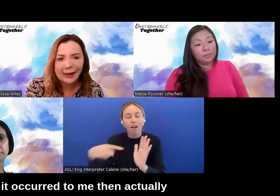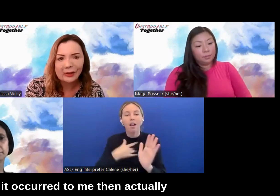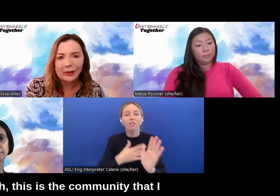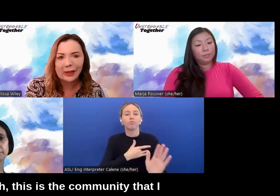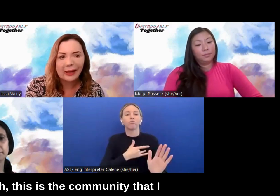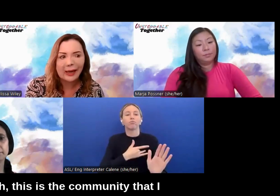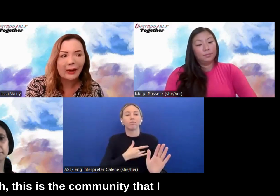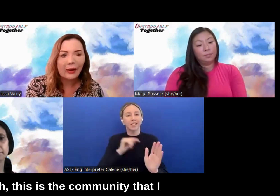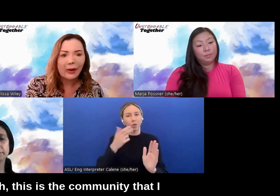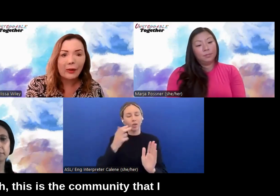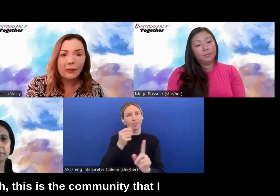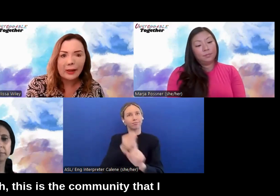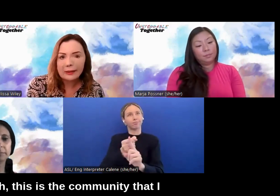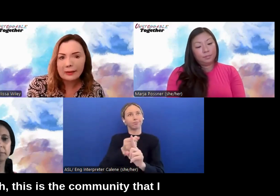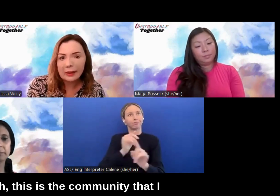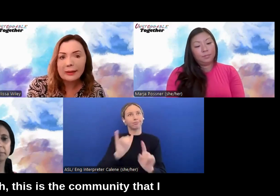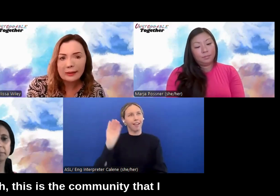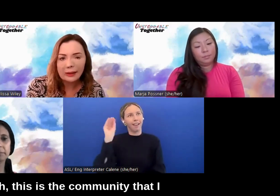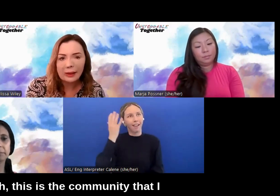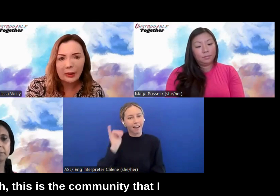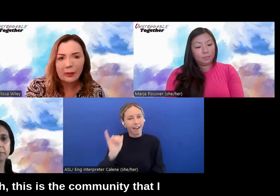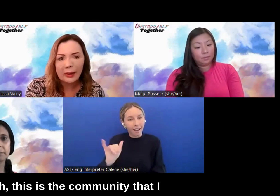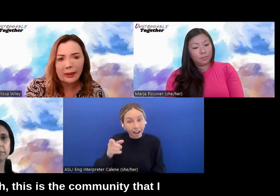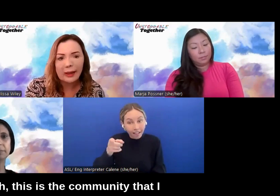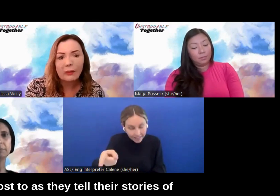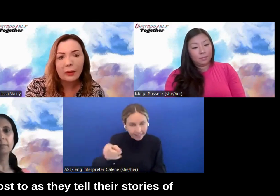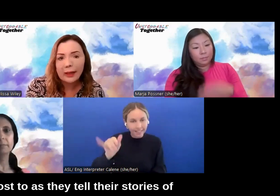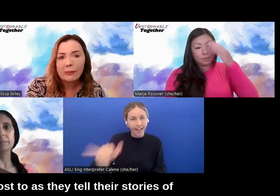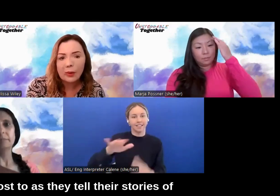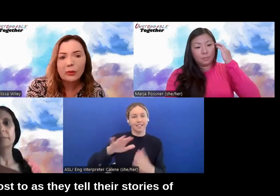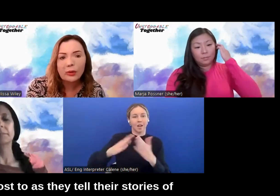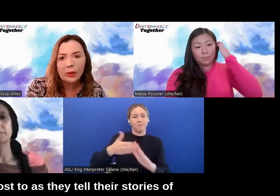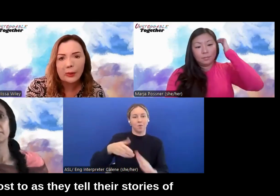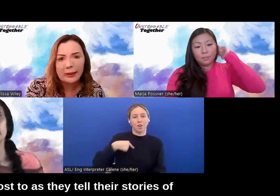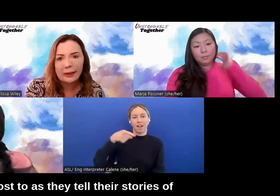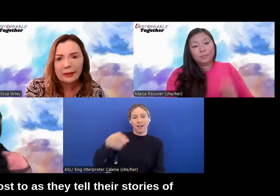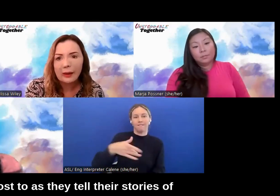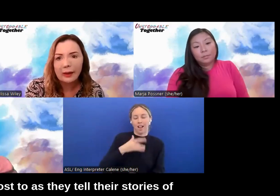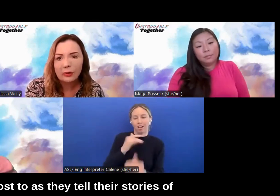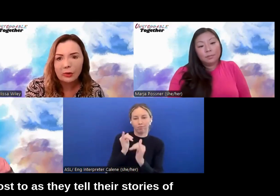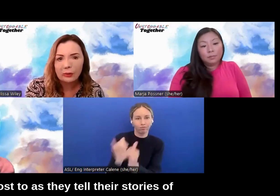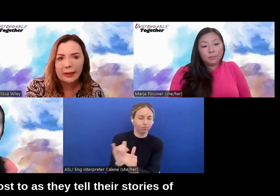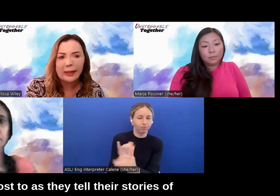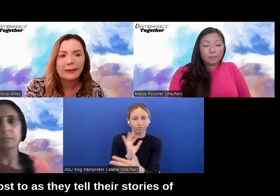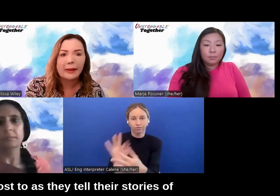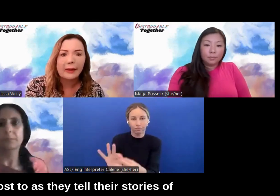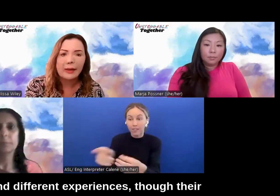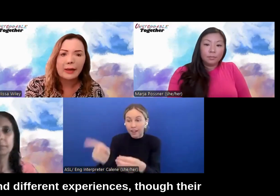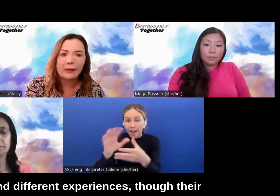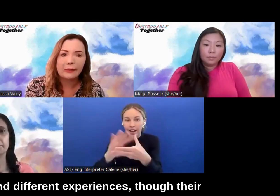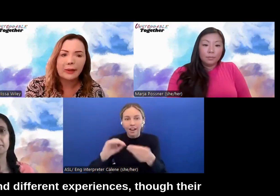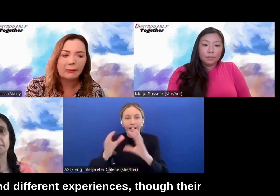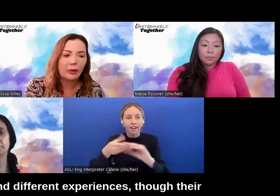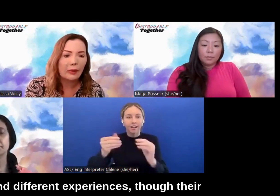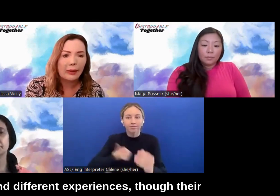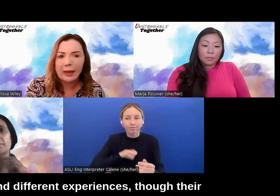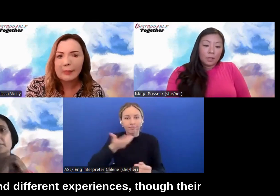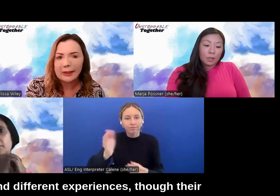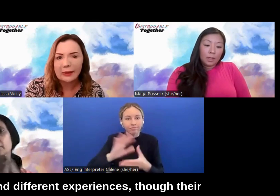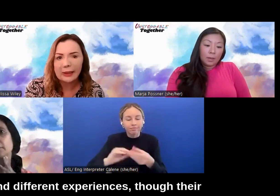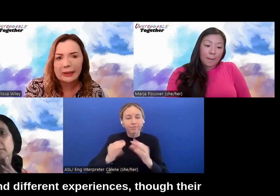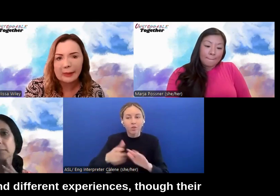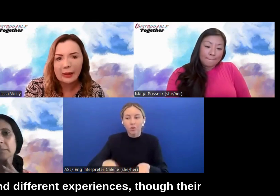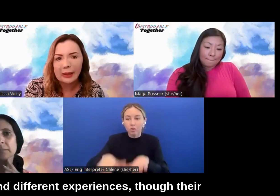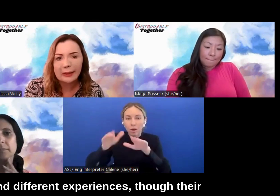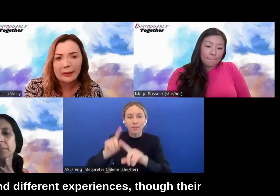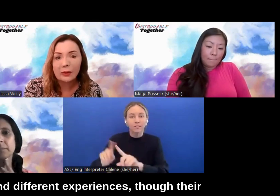then actually like, oh, this is the community that I relate most to as they tell their stories of growing up and